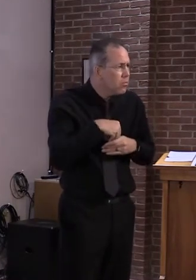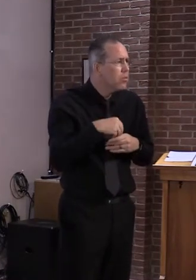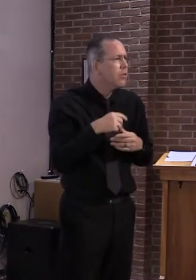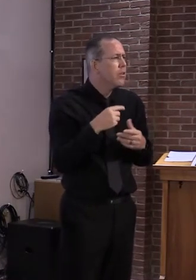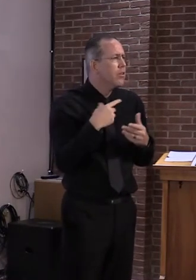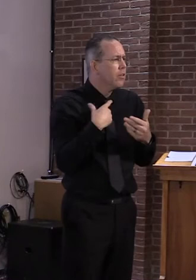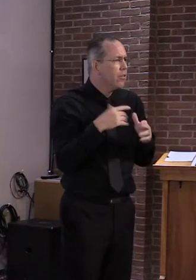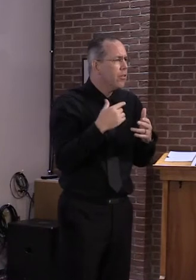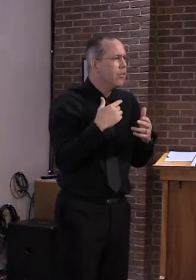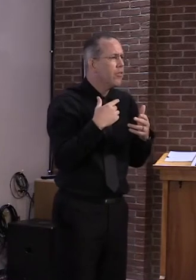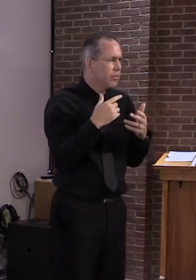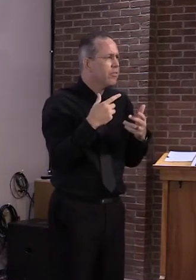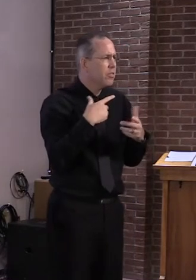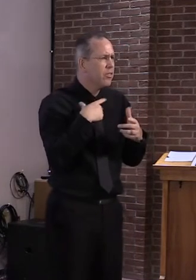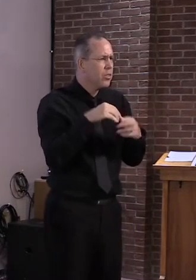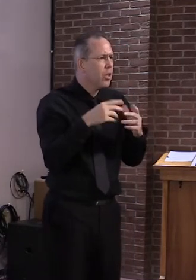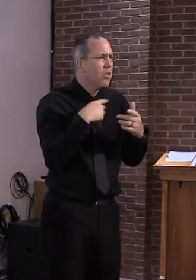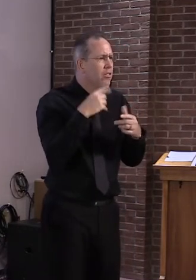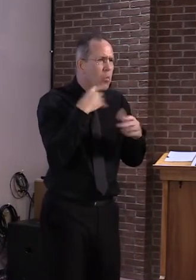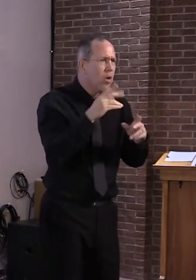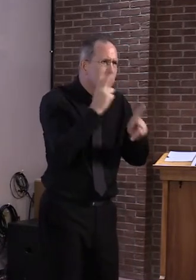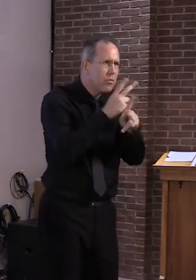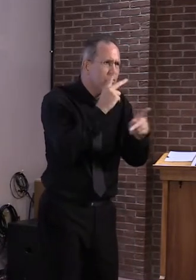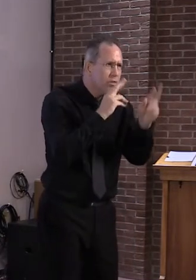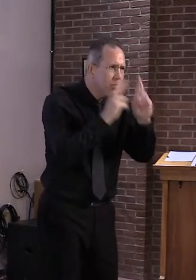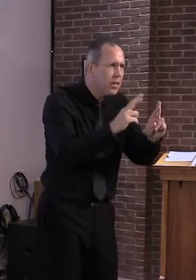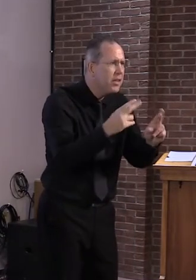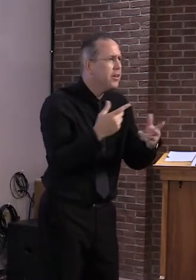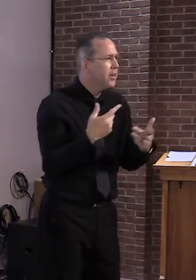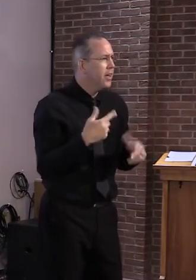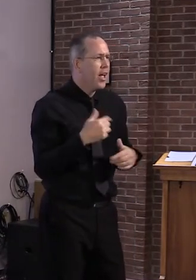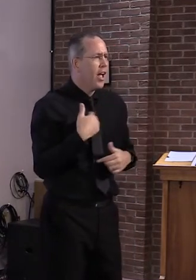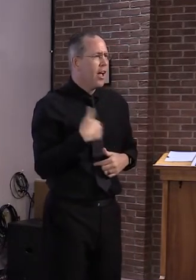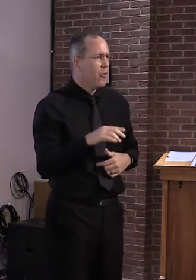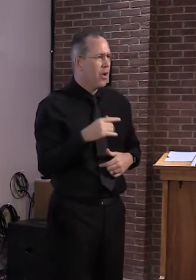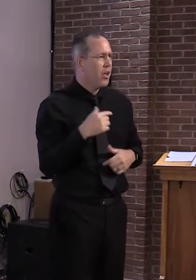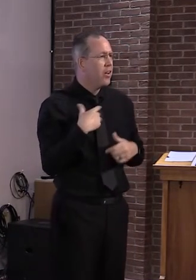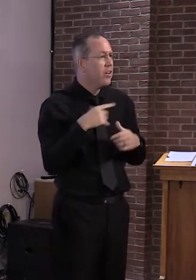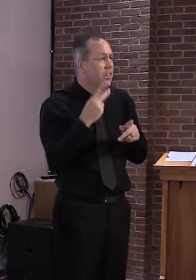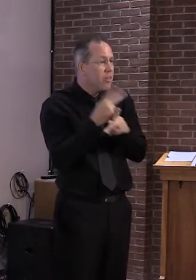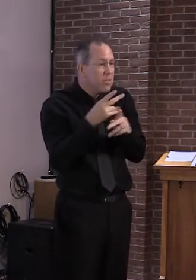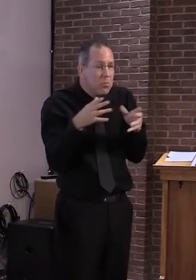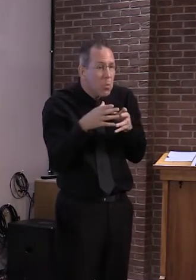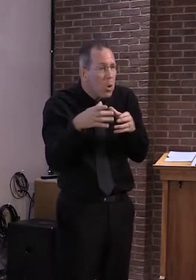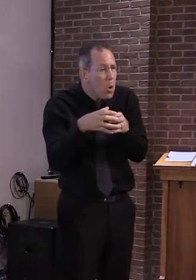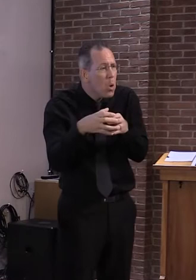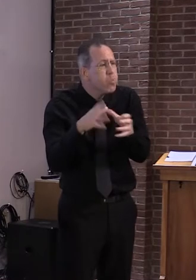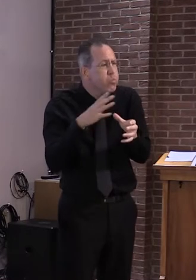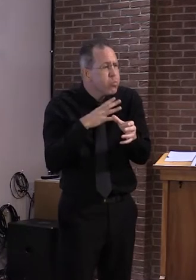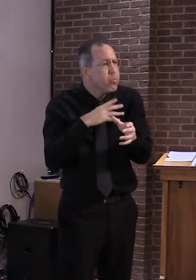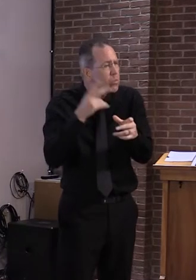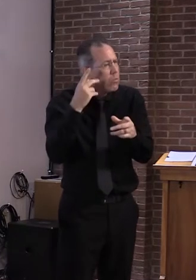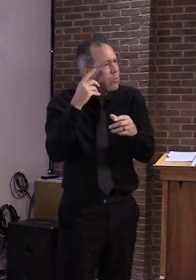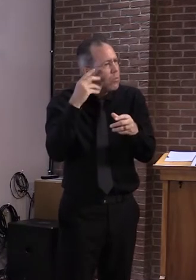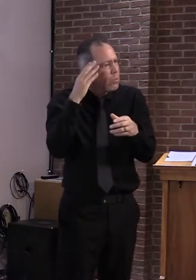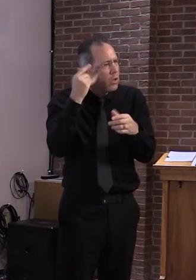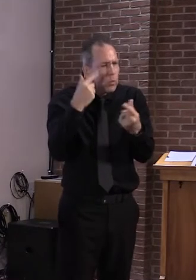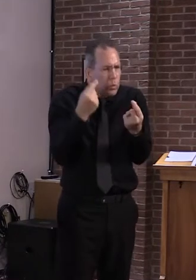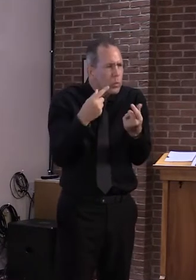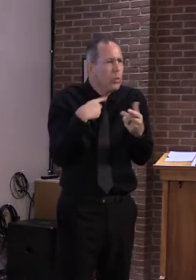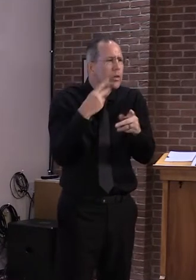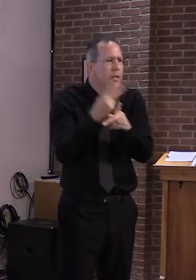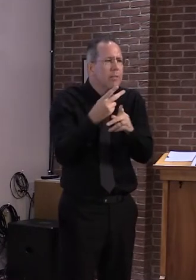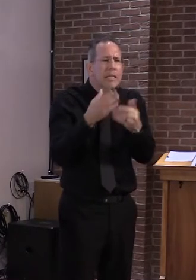just wanted to sort of set the table on this so that you and others could